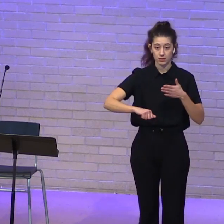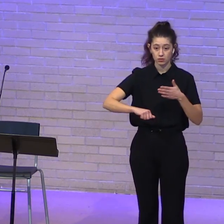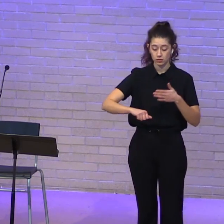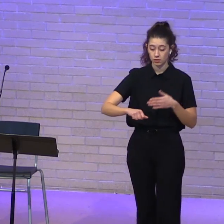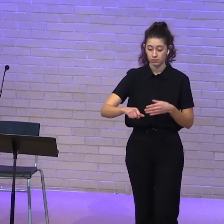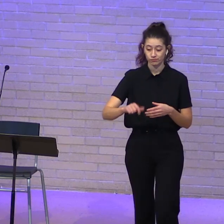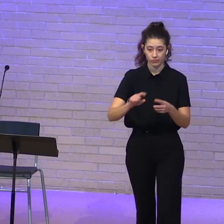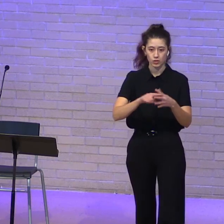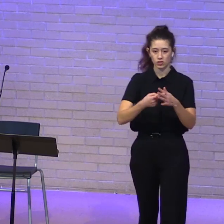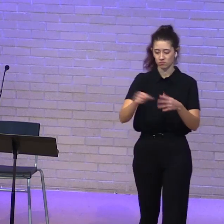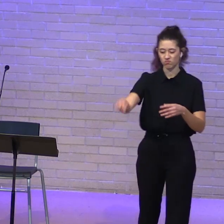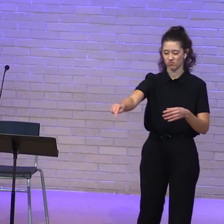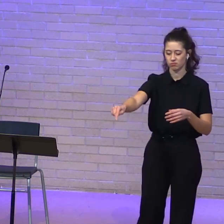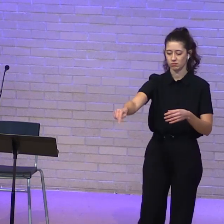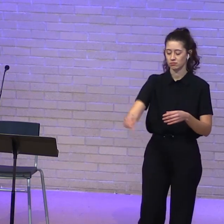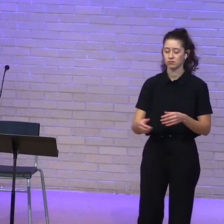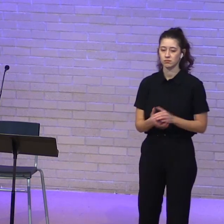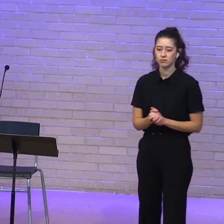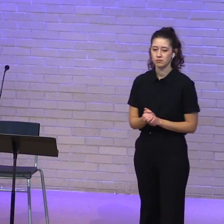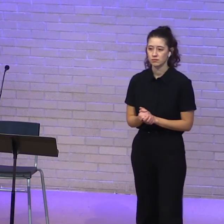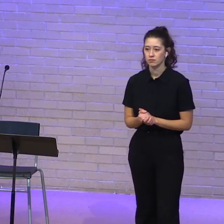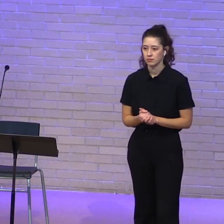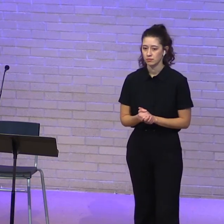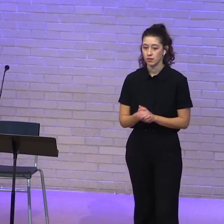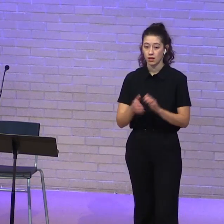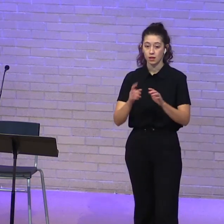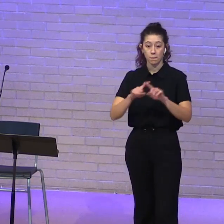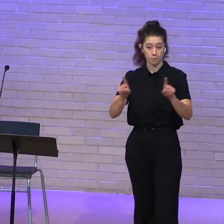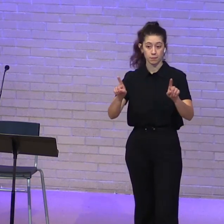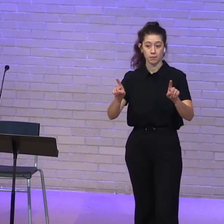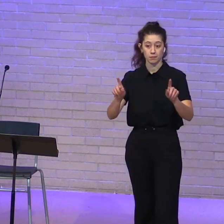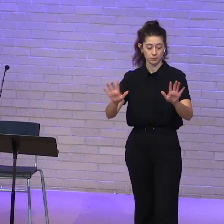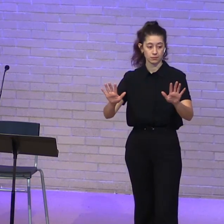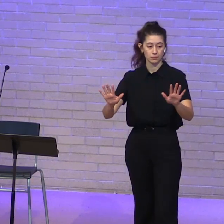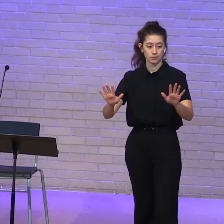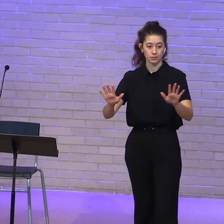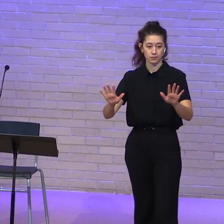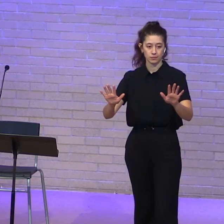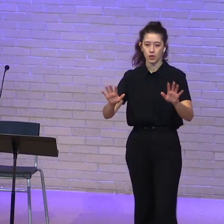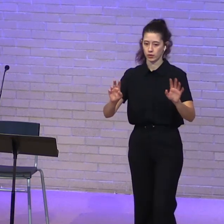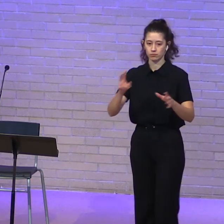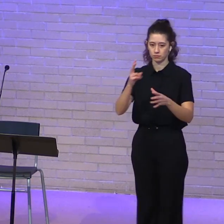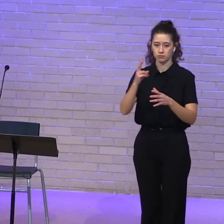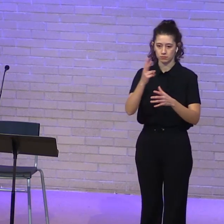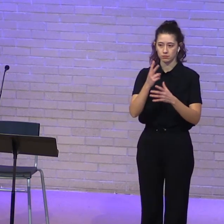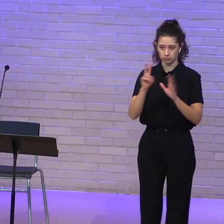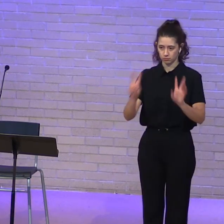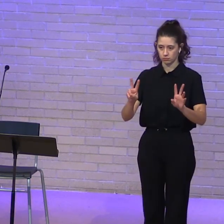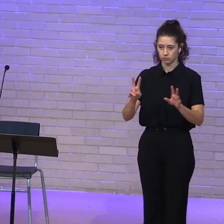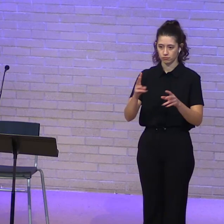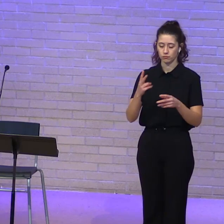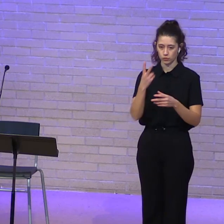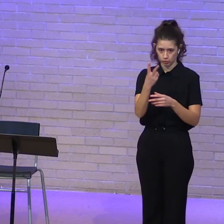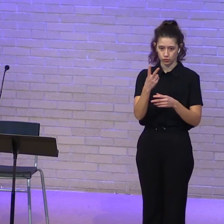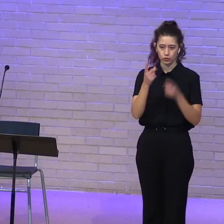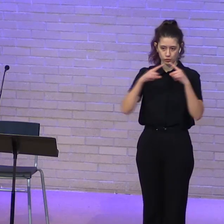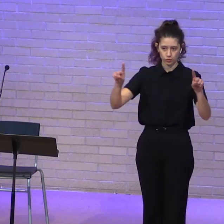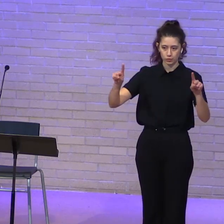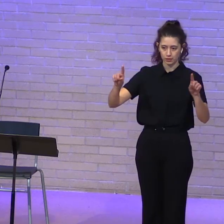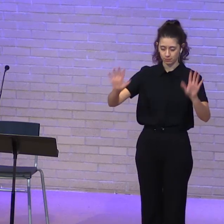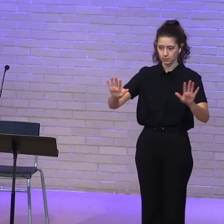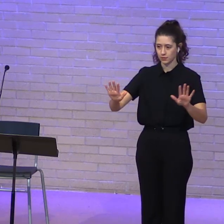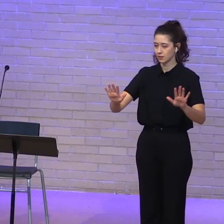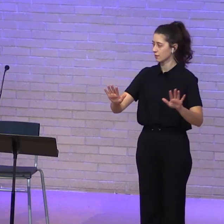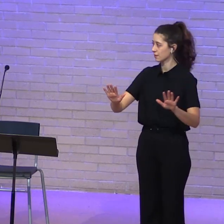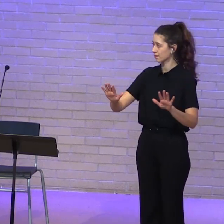seeing. And my only main announcement today, well, two things. One, thanks for your flexibility and understanding. This has been an effort by the Chapel